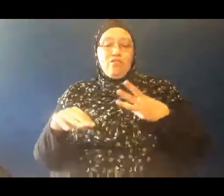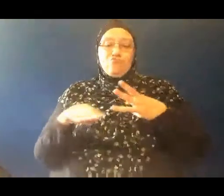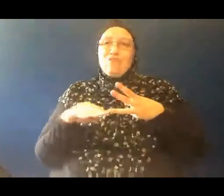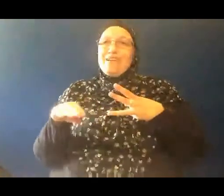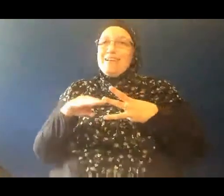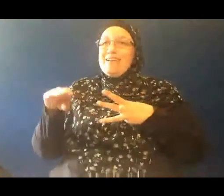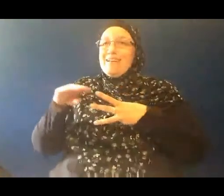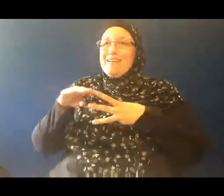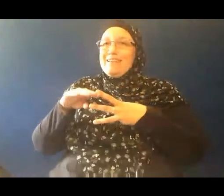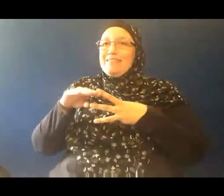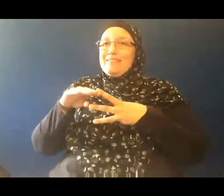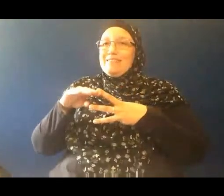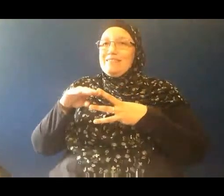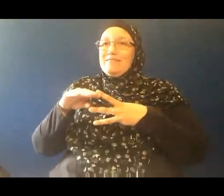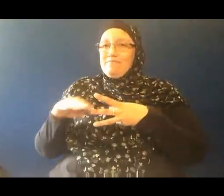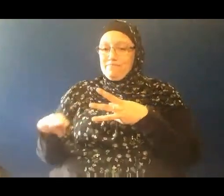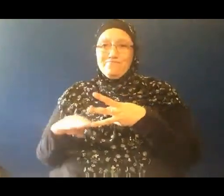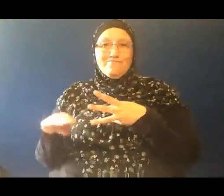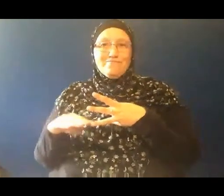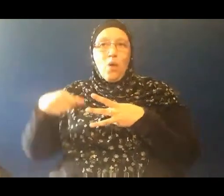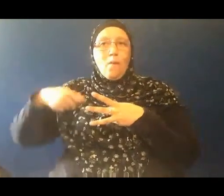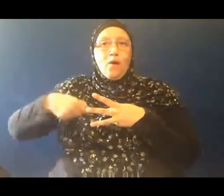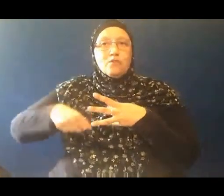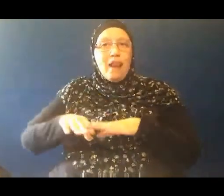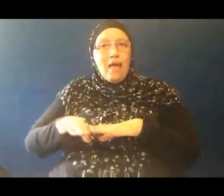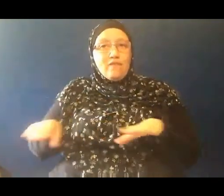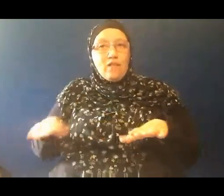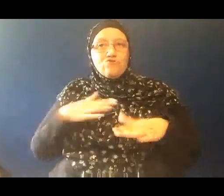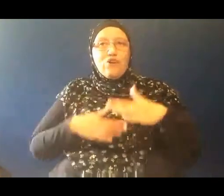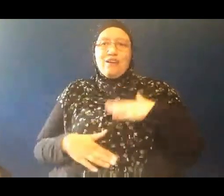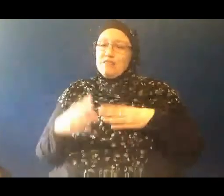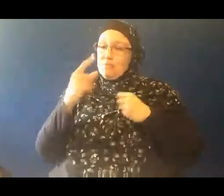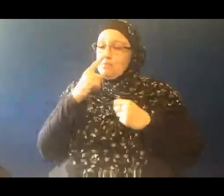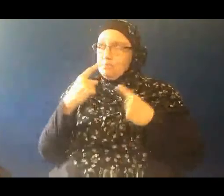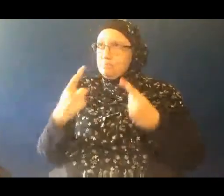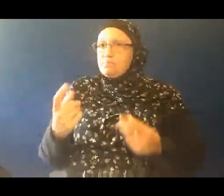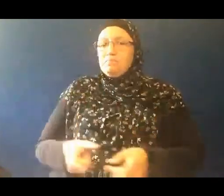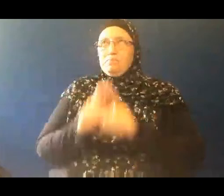lowest degree of patience, and still you see sometimes the challenge for is a challenge for us,